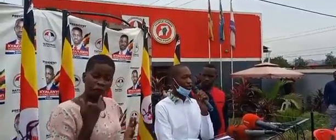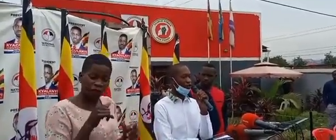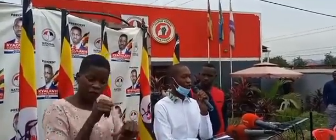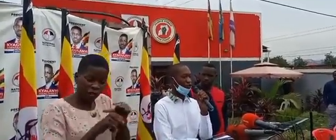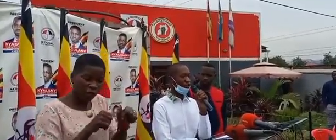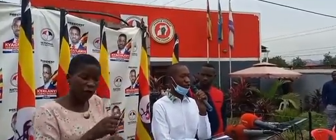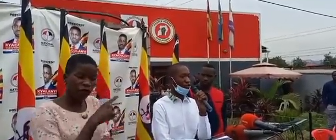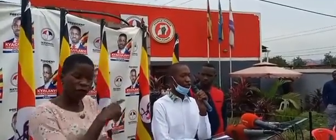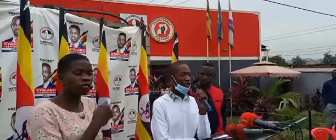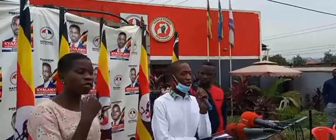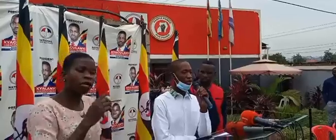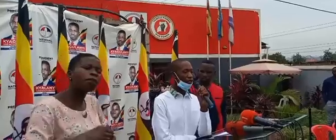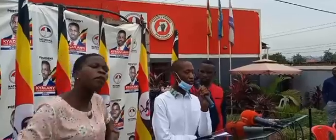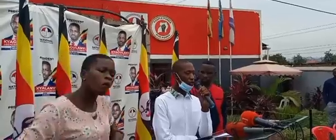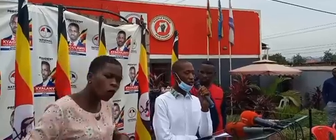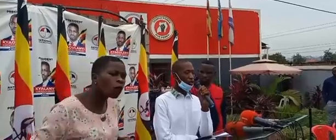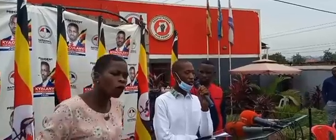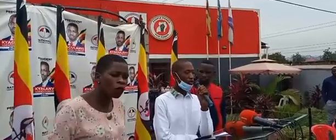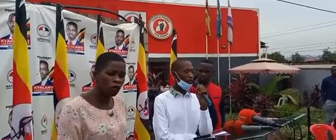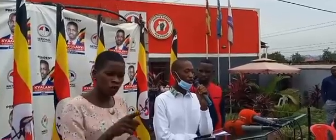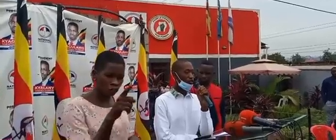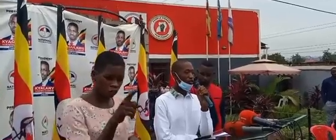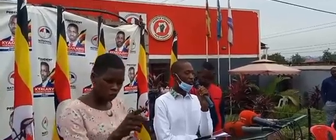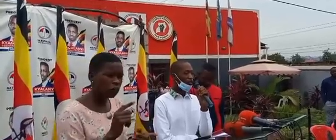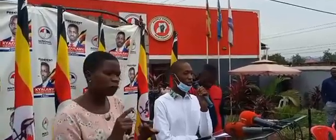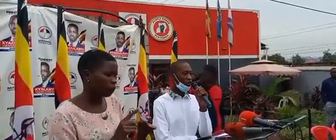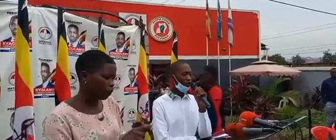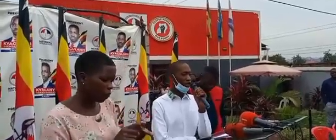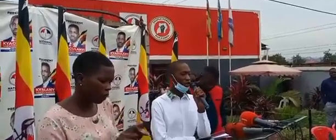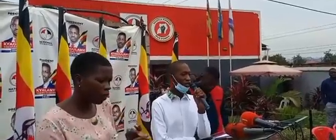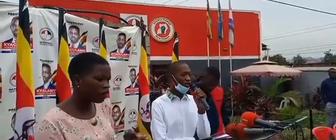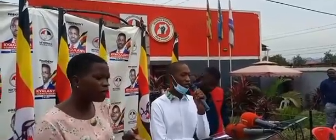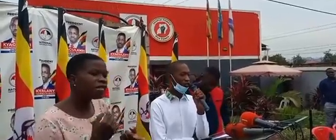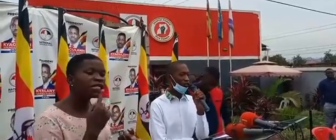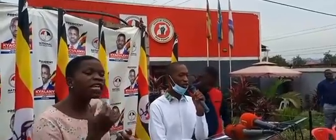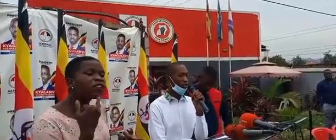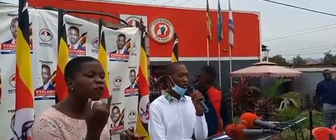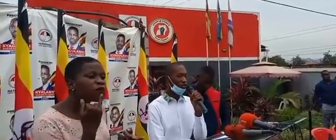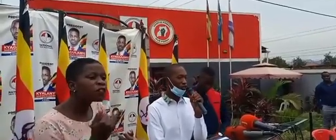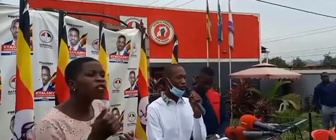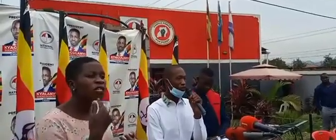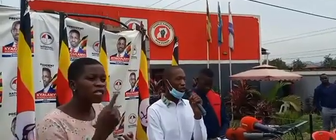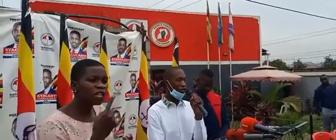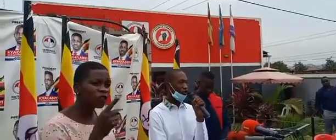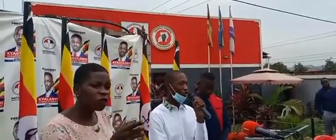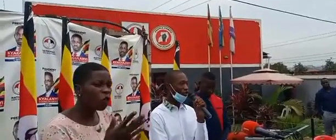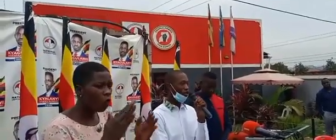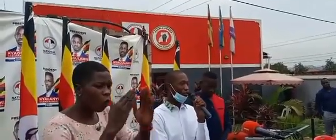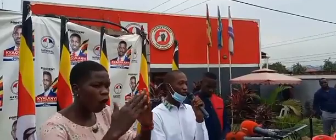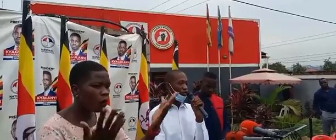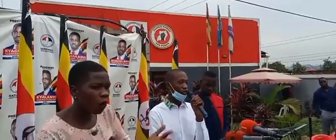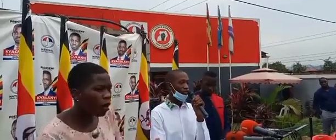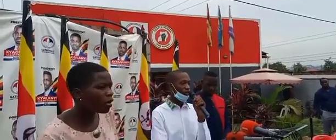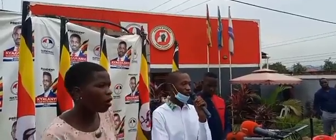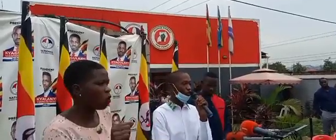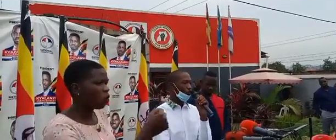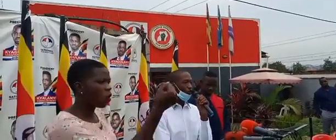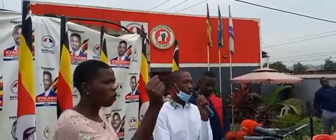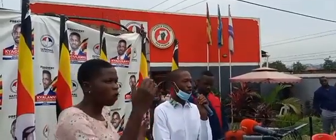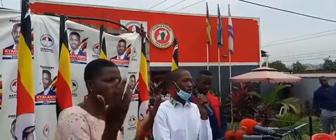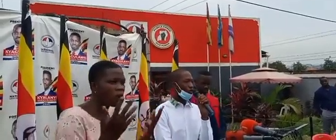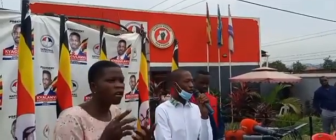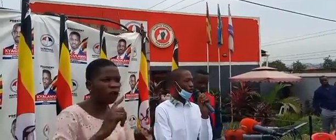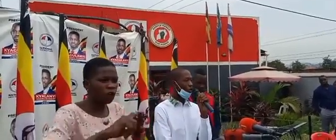muhango za njawulo ebintu ebyo tebera bituufu information jaba kuina ko yaddala kwekutegeera nti oba obeera wano otambula bwoti gundi